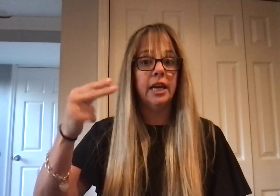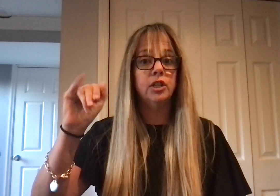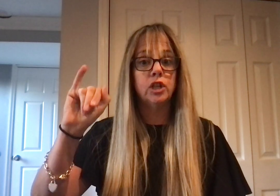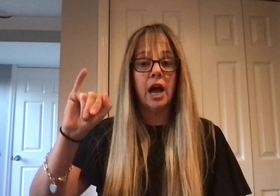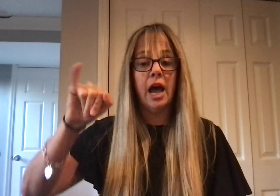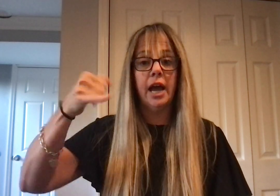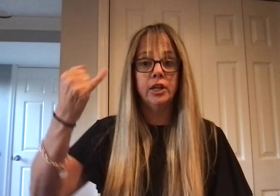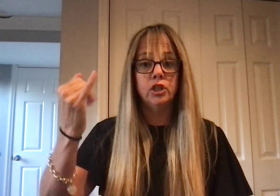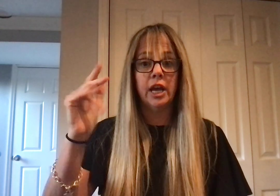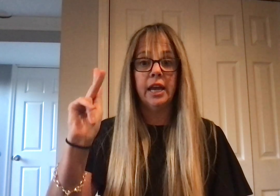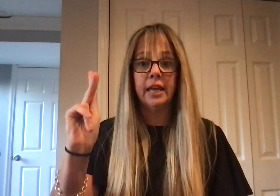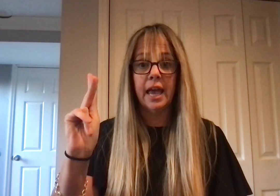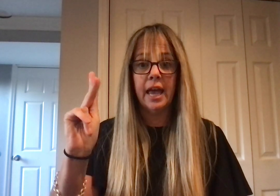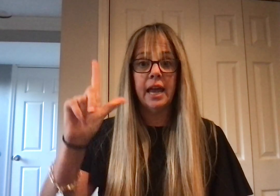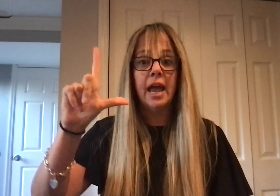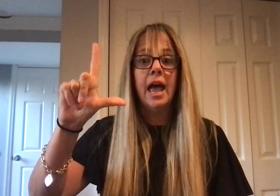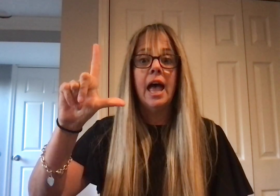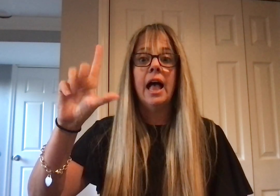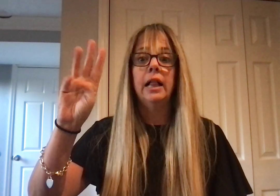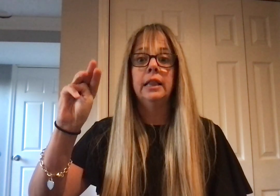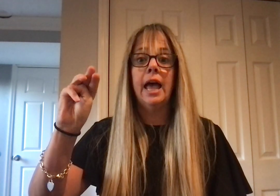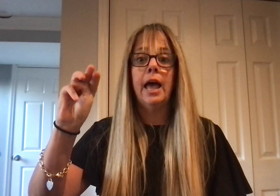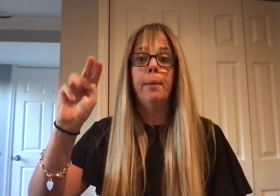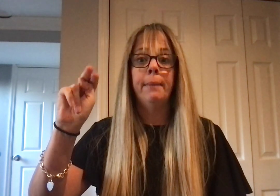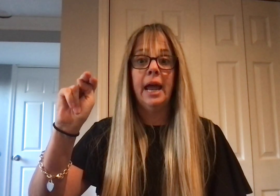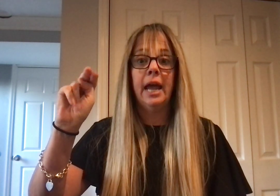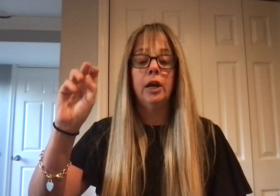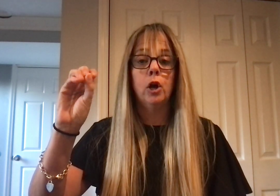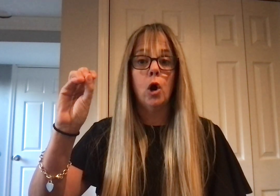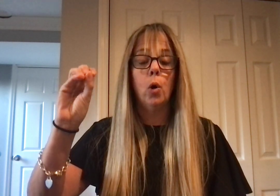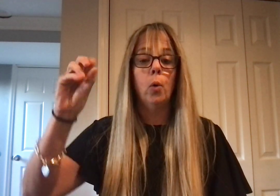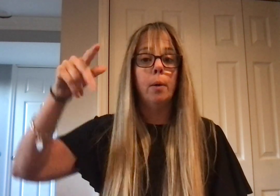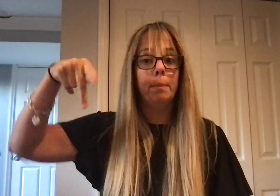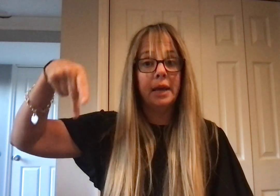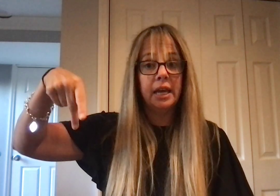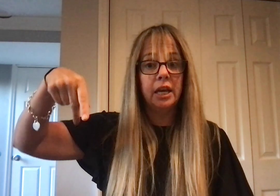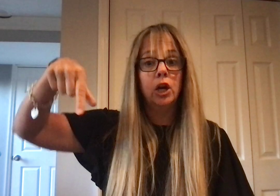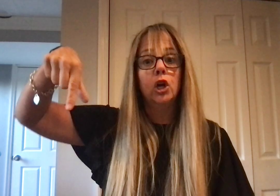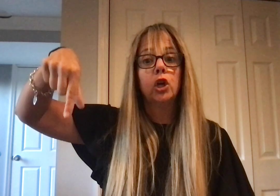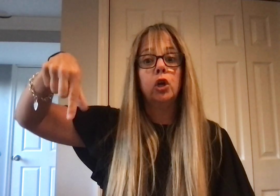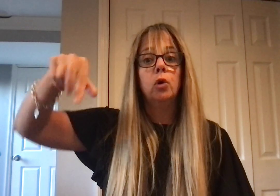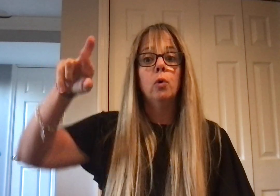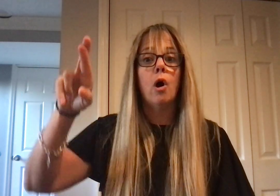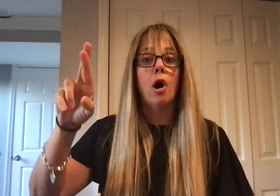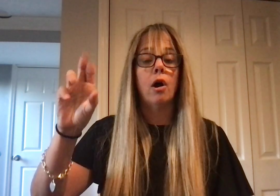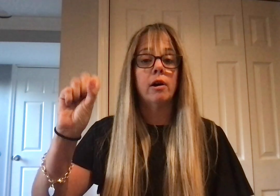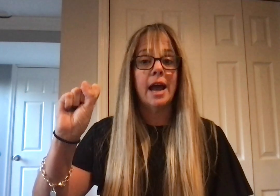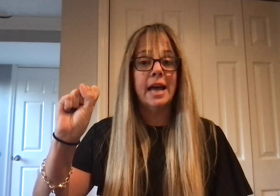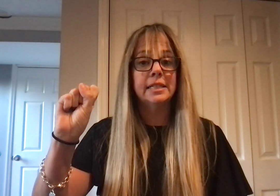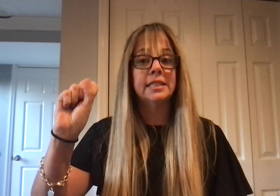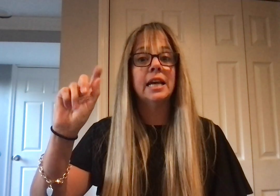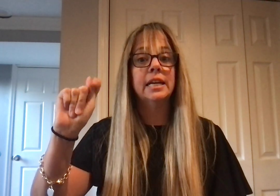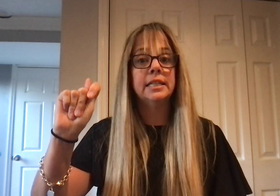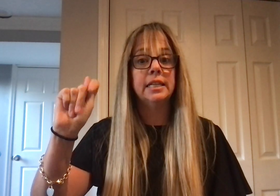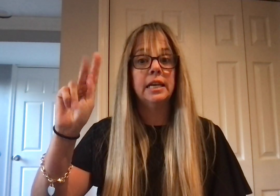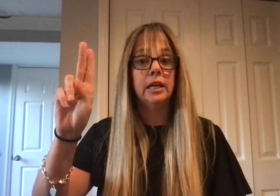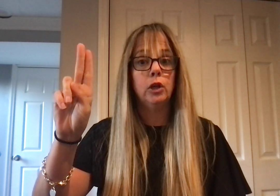H, I, J, K, L, M, N, O, P, Q, R, S, T,